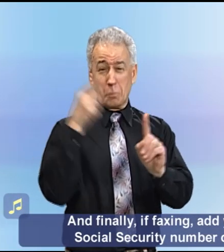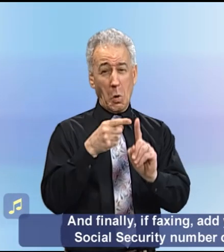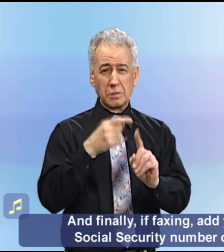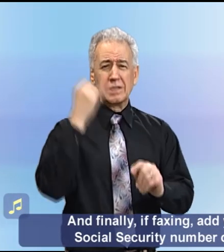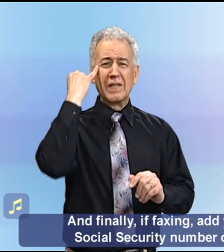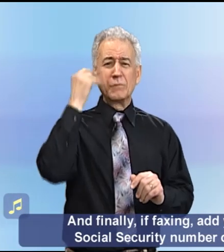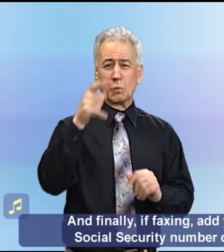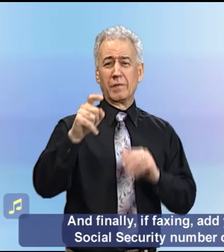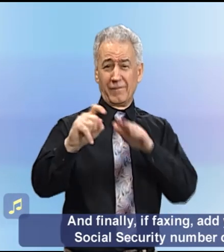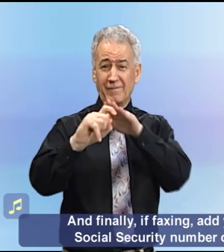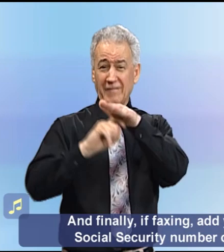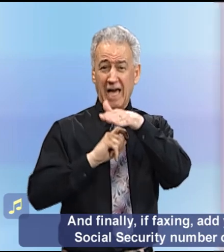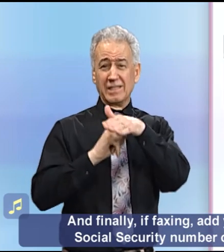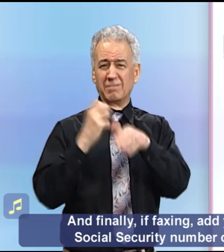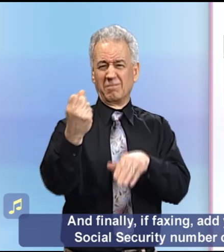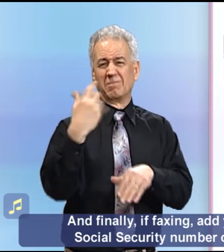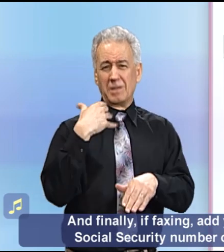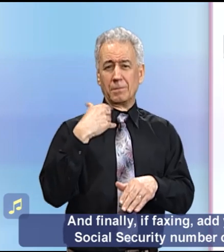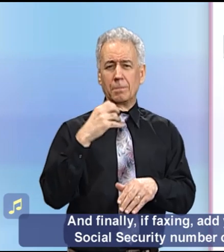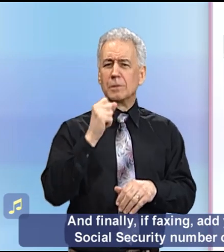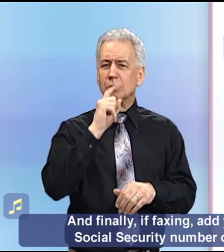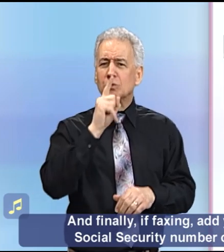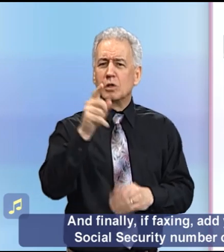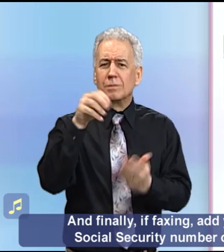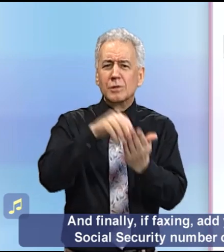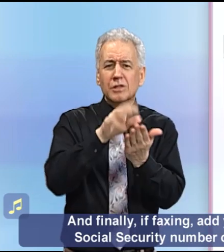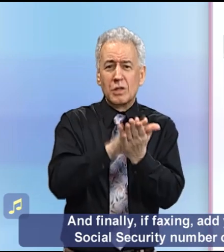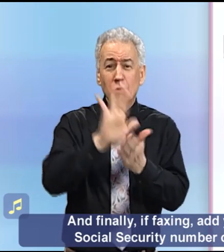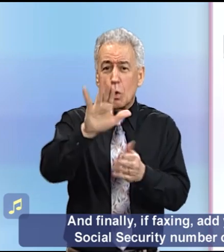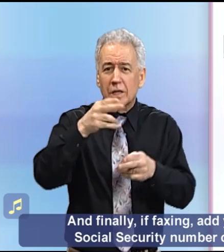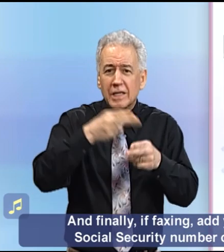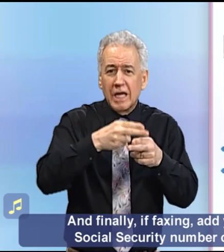if faxing add your name and social security number on each page